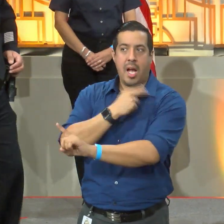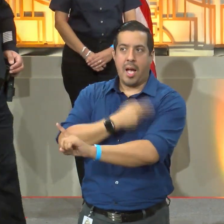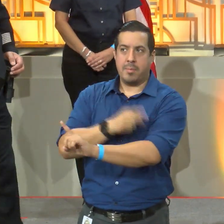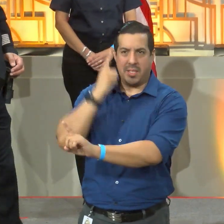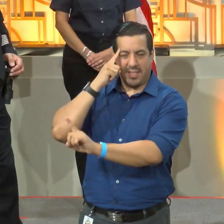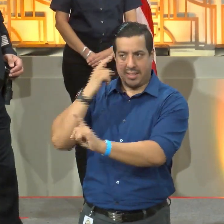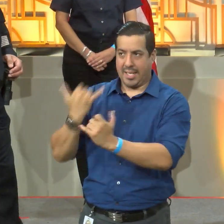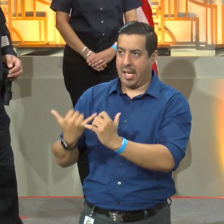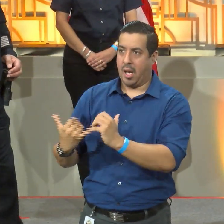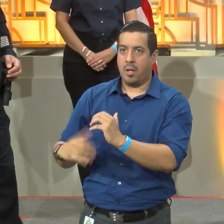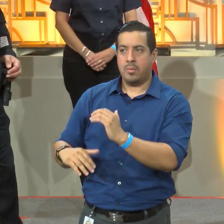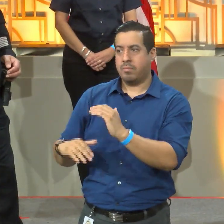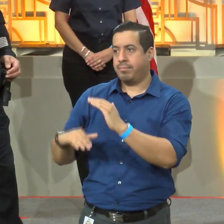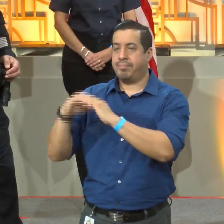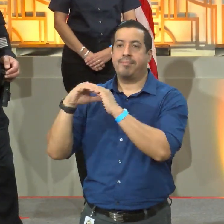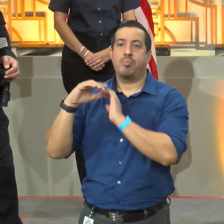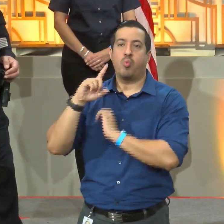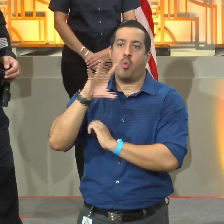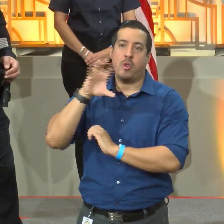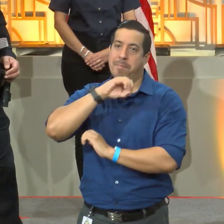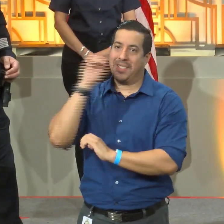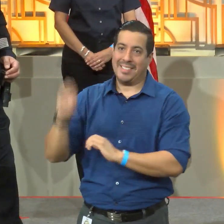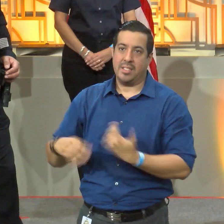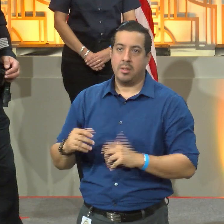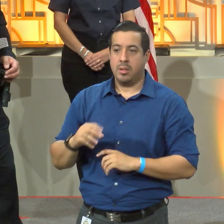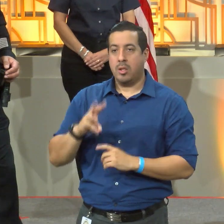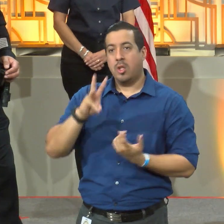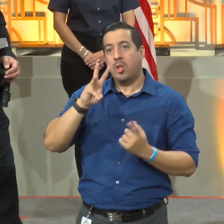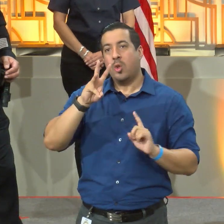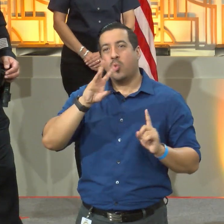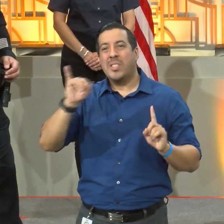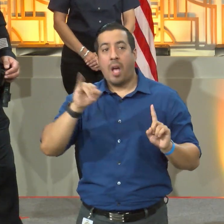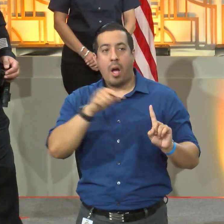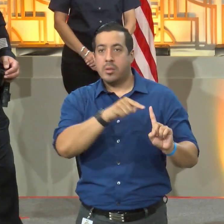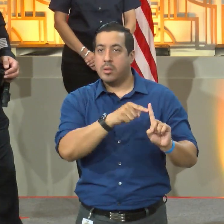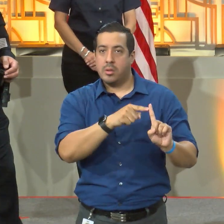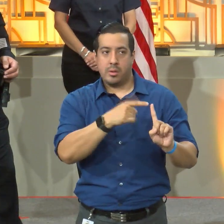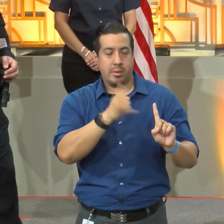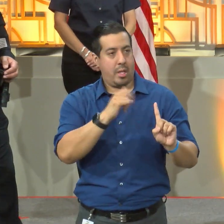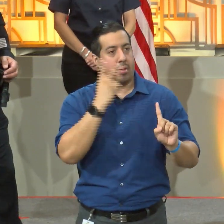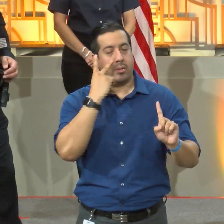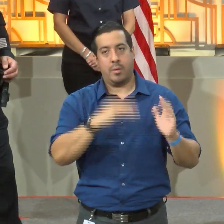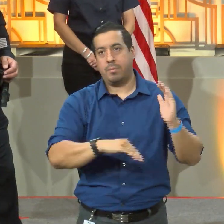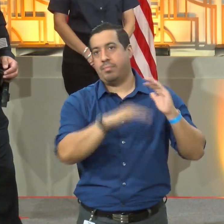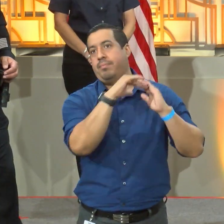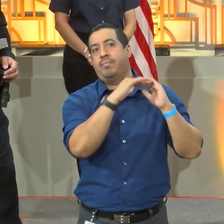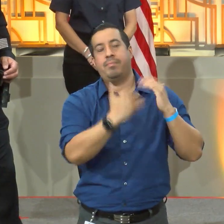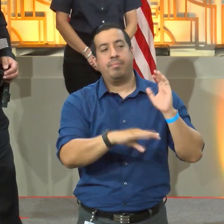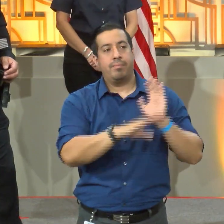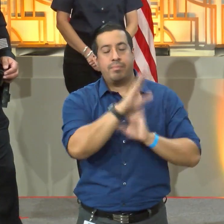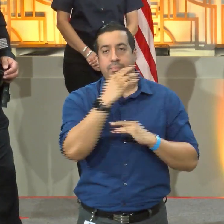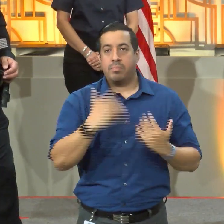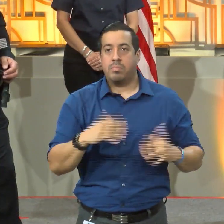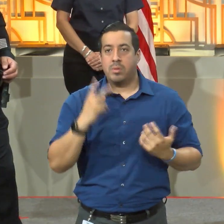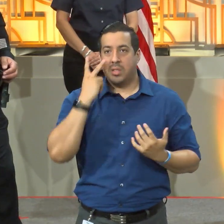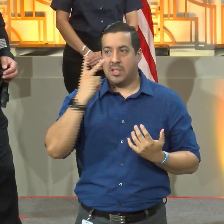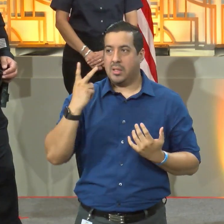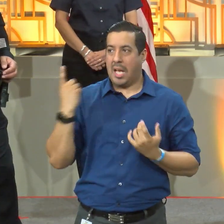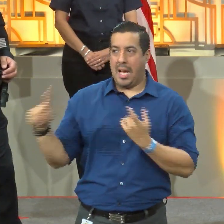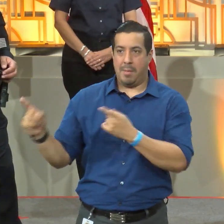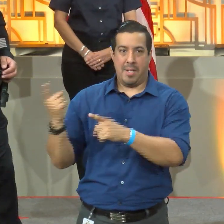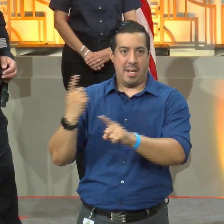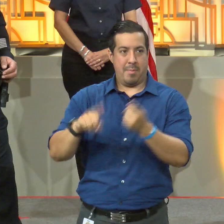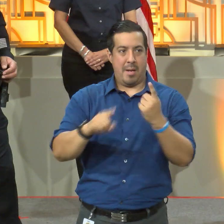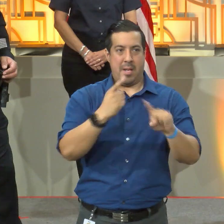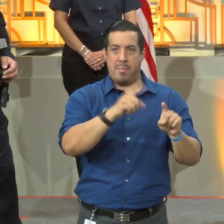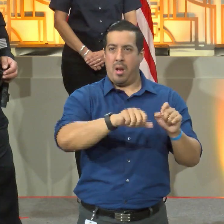think, is more than 100%. In Wisconsin, things have gone up dramatically. So we can see what's taking place in